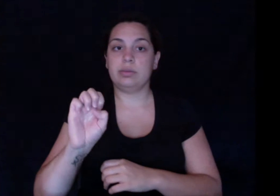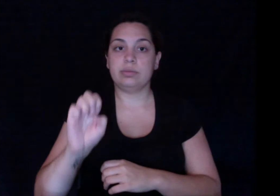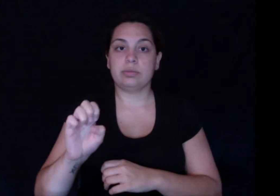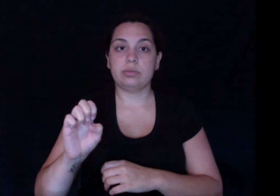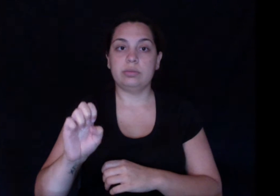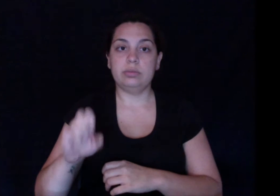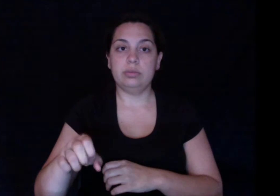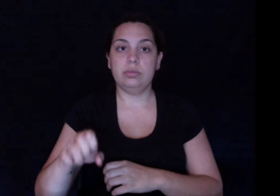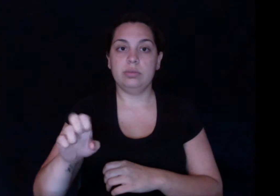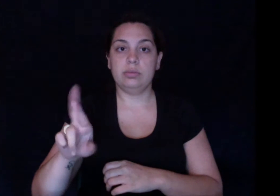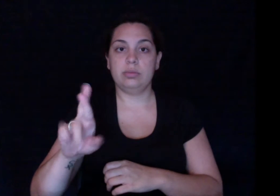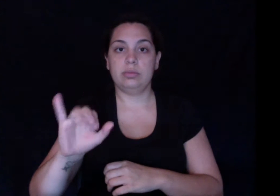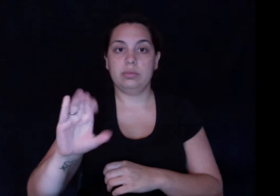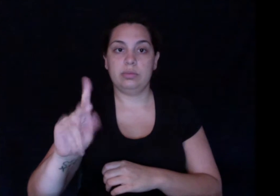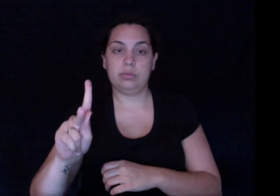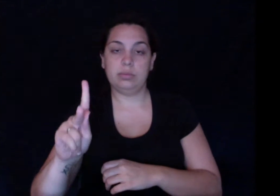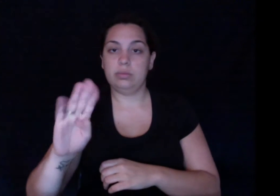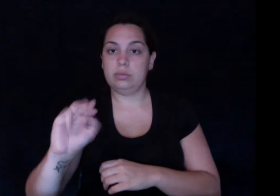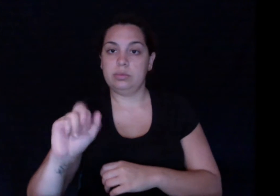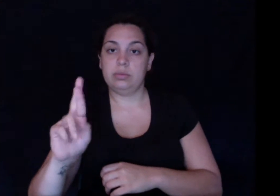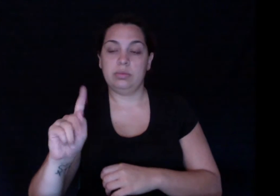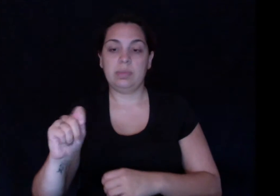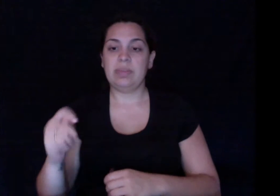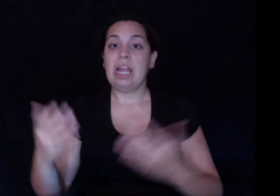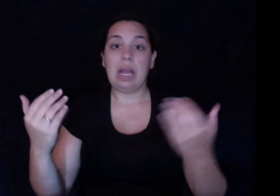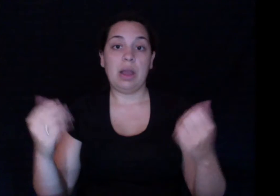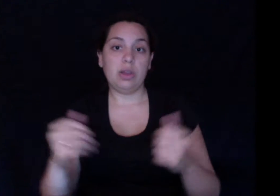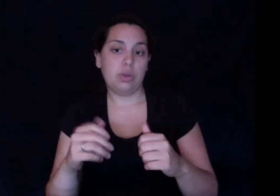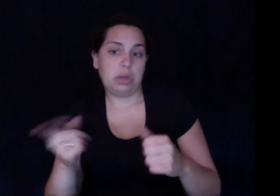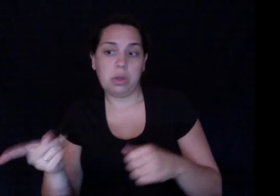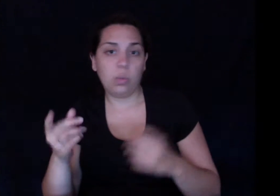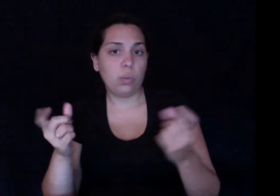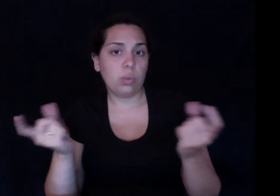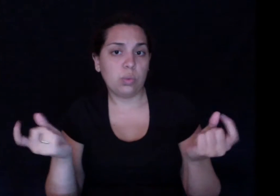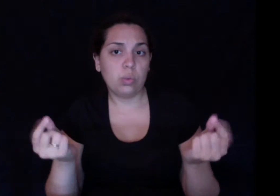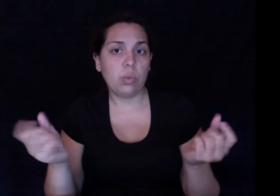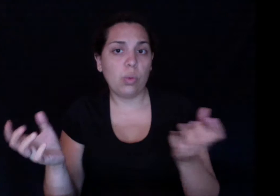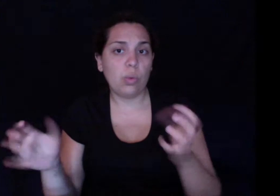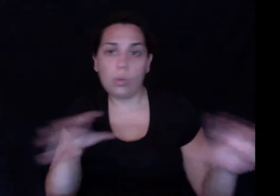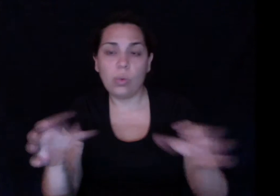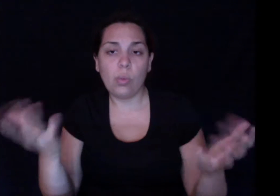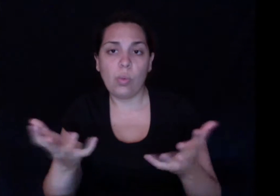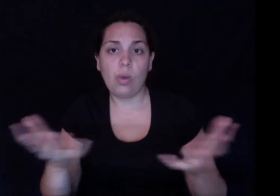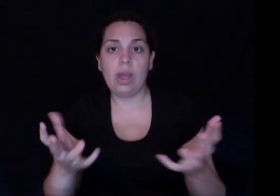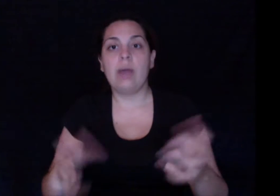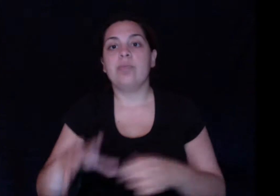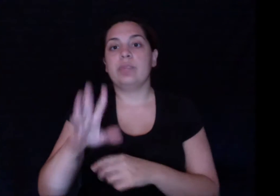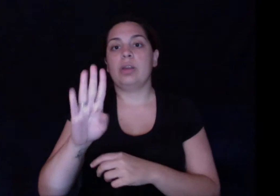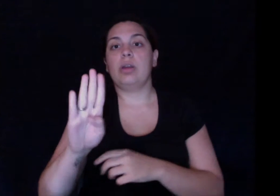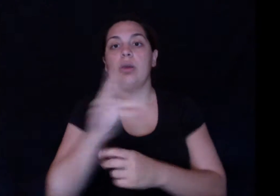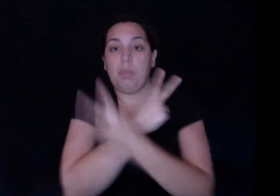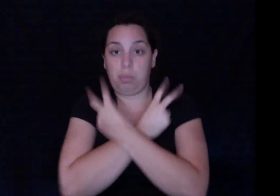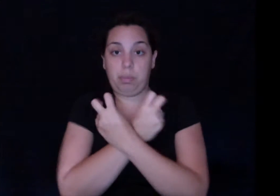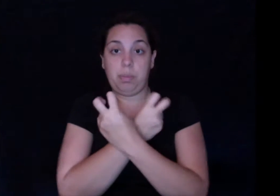what you see, use the offer code UPVOTED and you'll get 10% off. You'll be getting a great deal and you will be helping to support Reddit and this